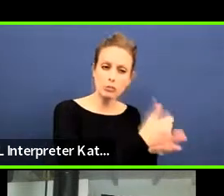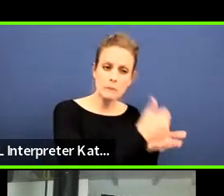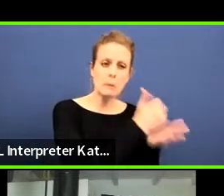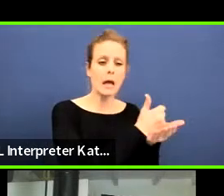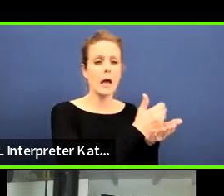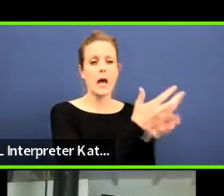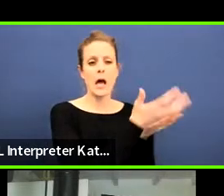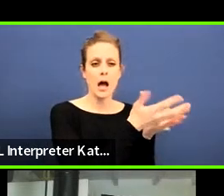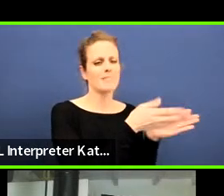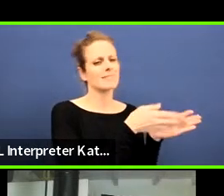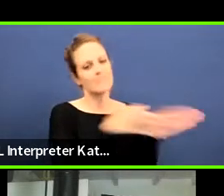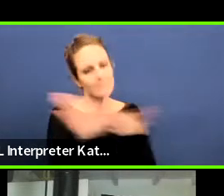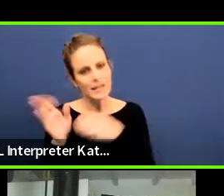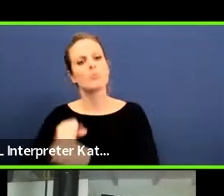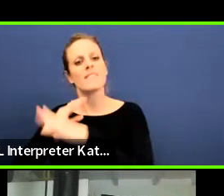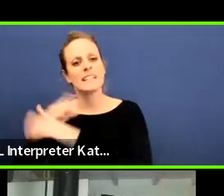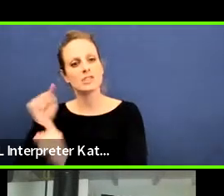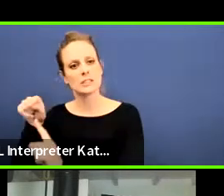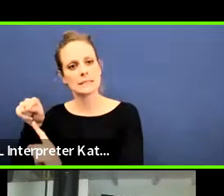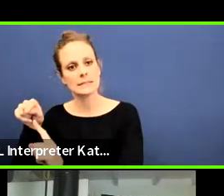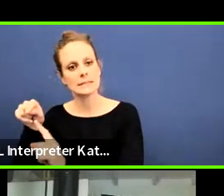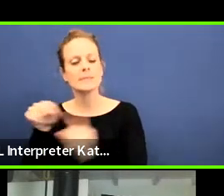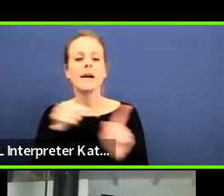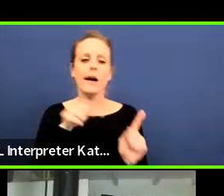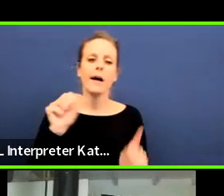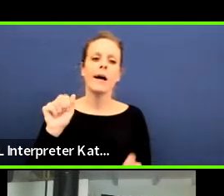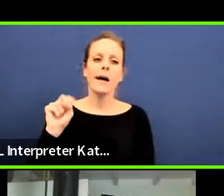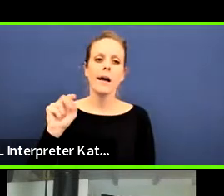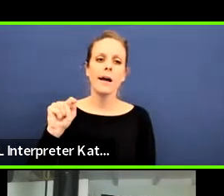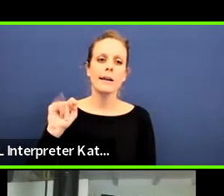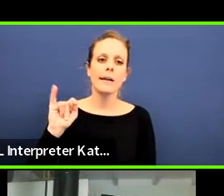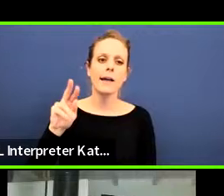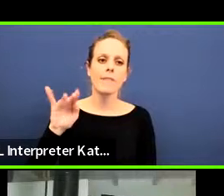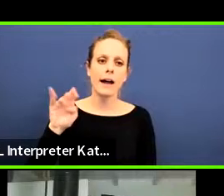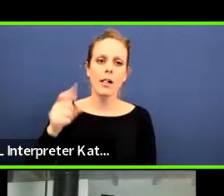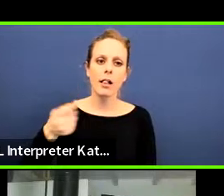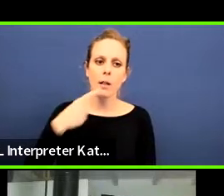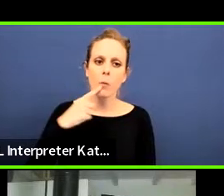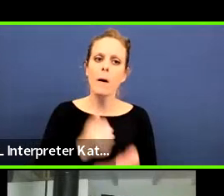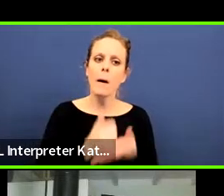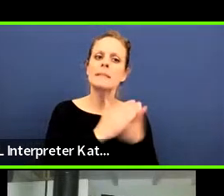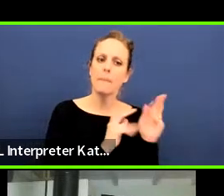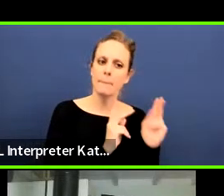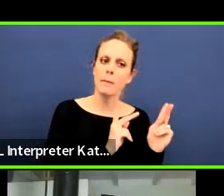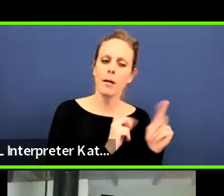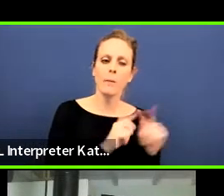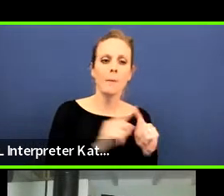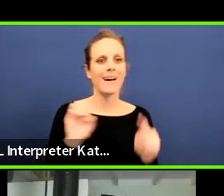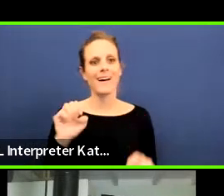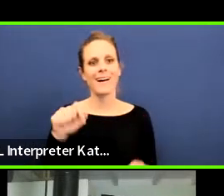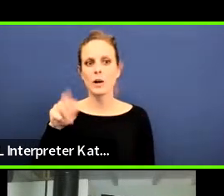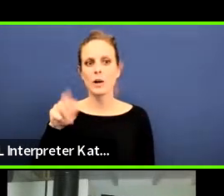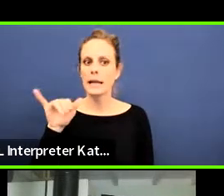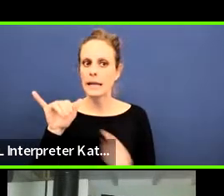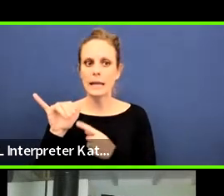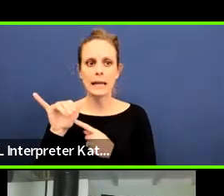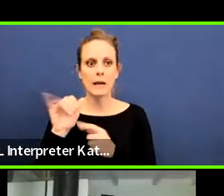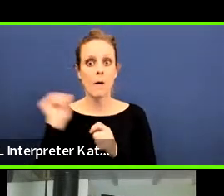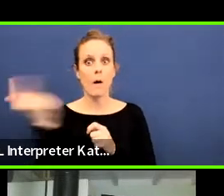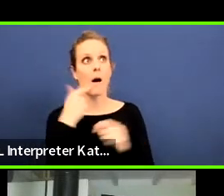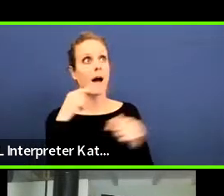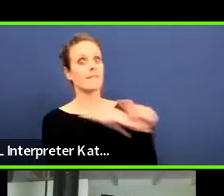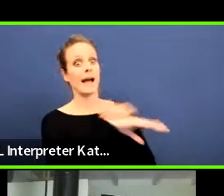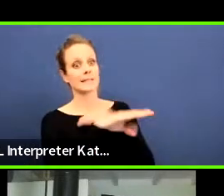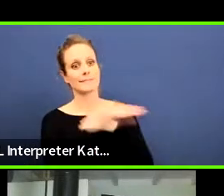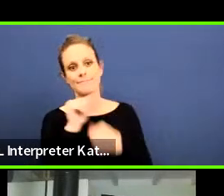the antivirals will play a role probably for some people. We have to watch out for the equity issues, obviously, because as we saw